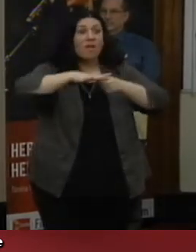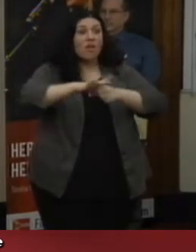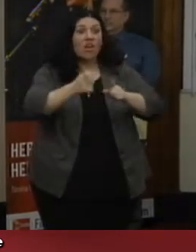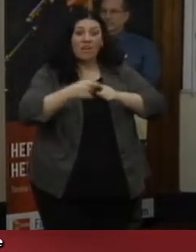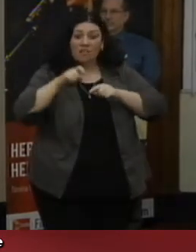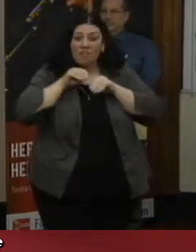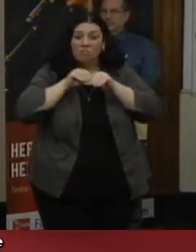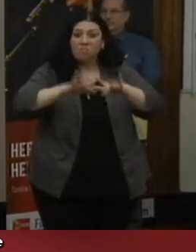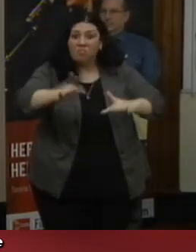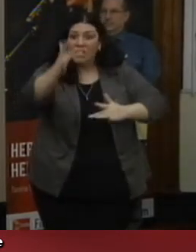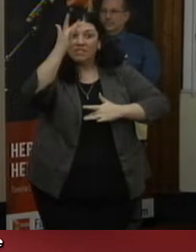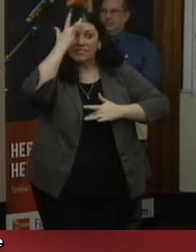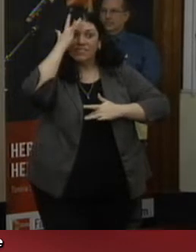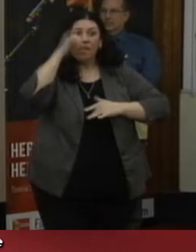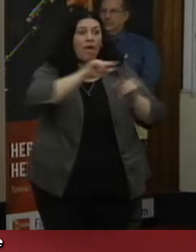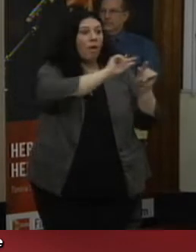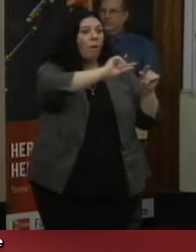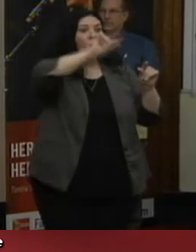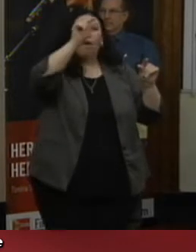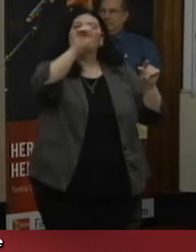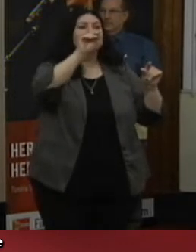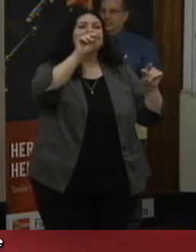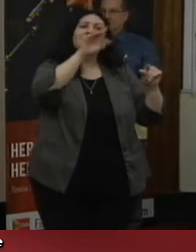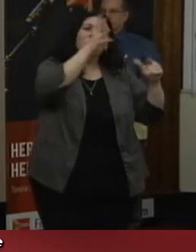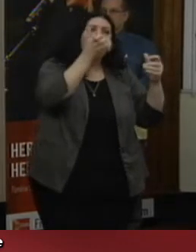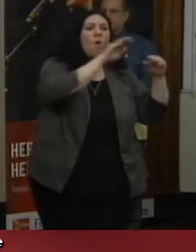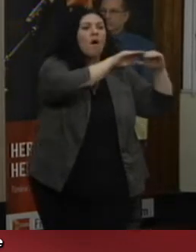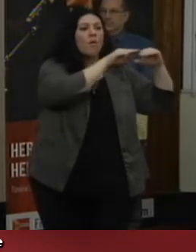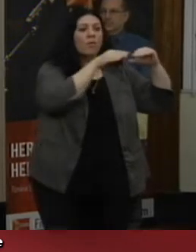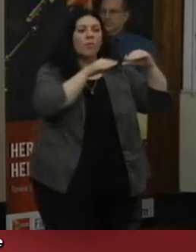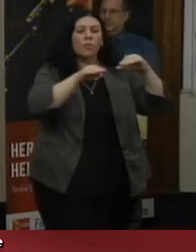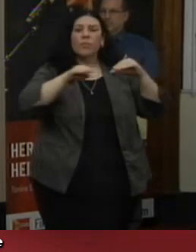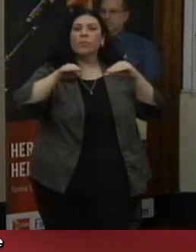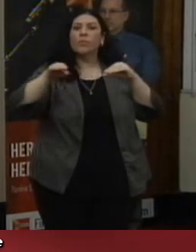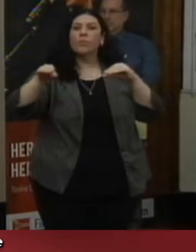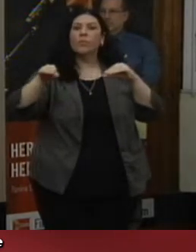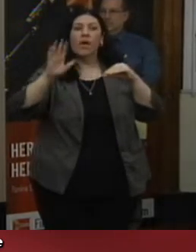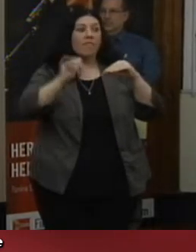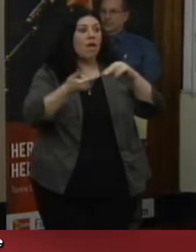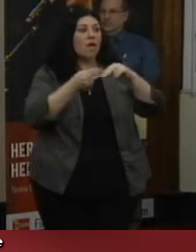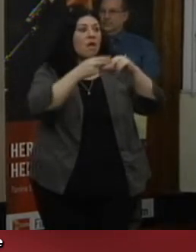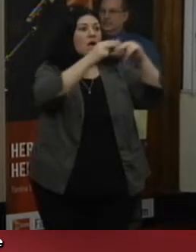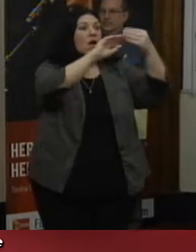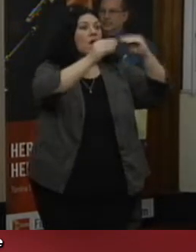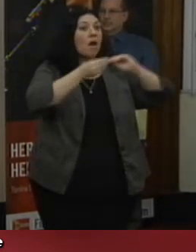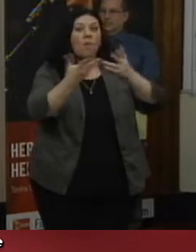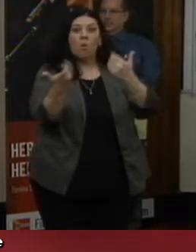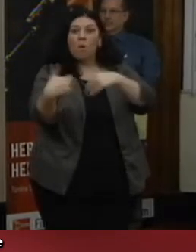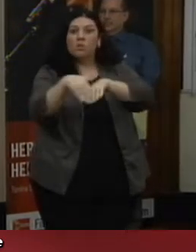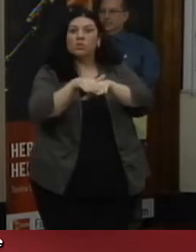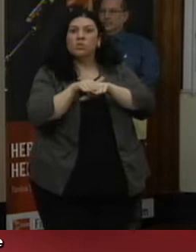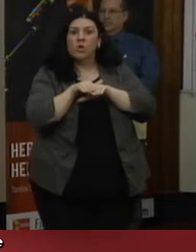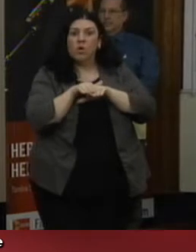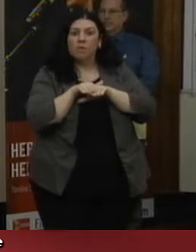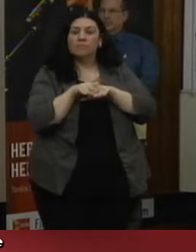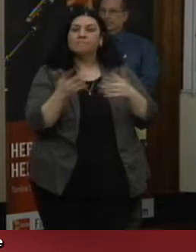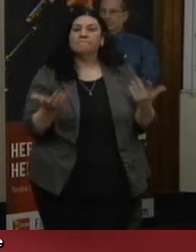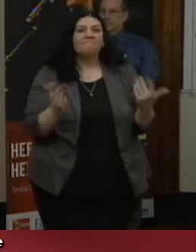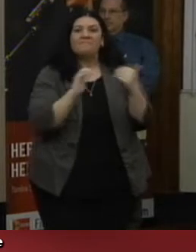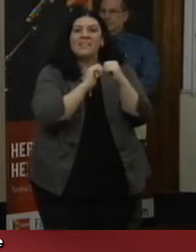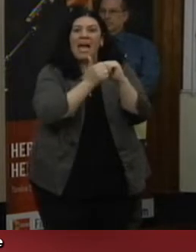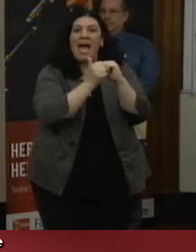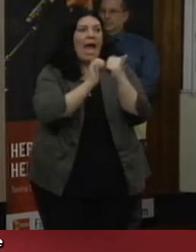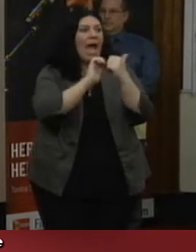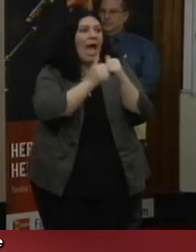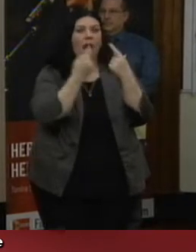and flatten this curve and slow the increase. So that brings us to how. How